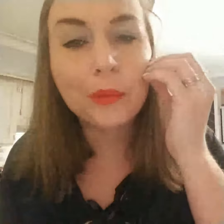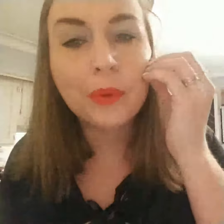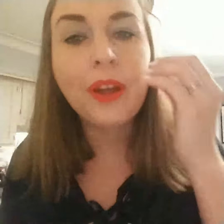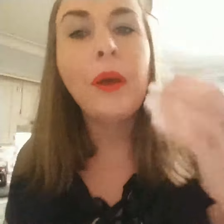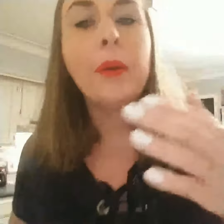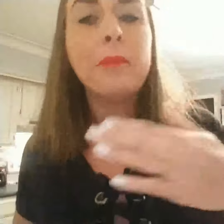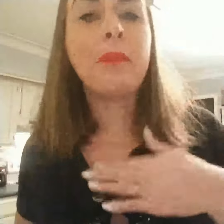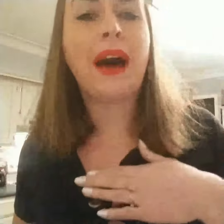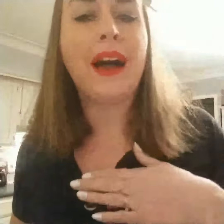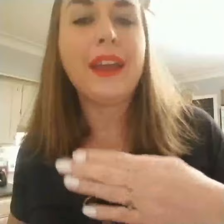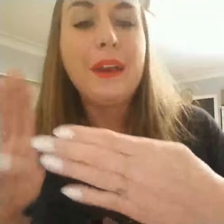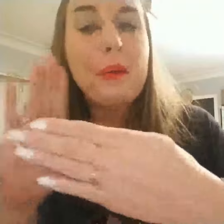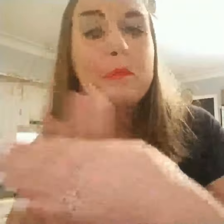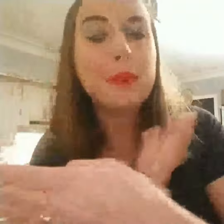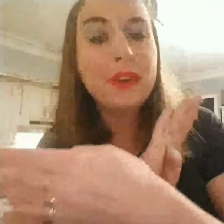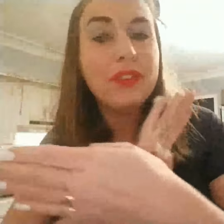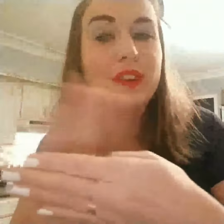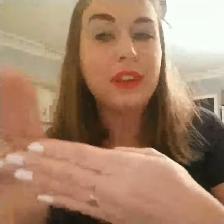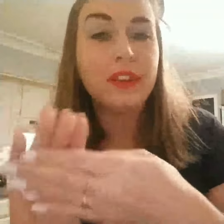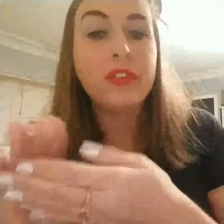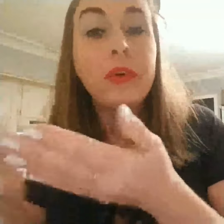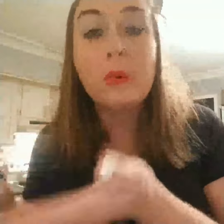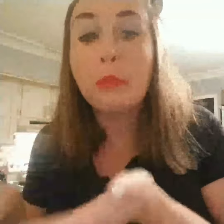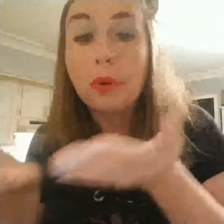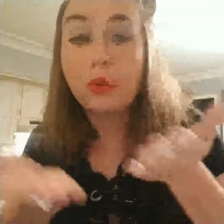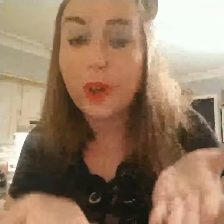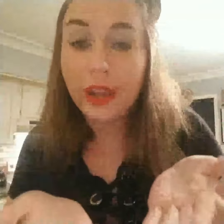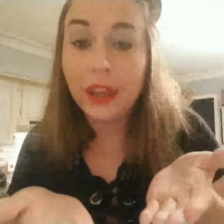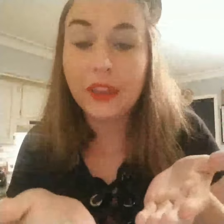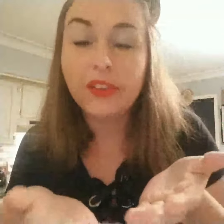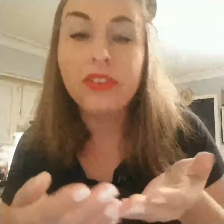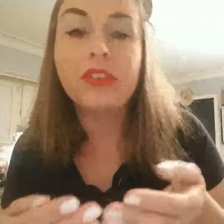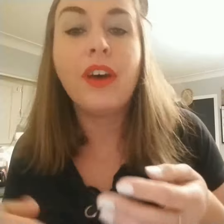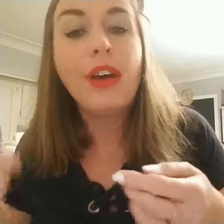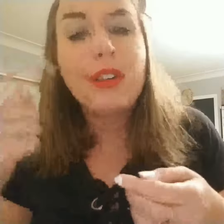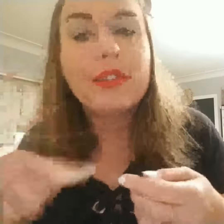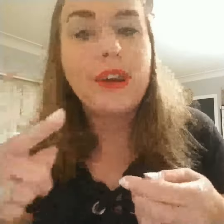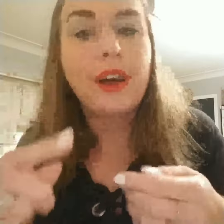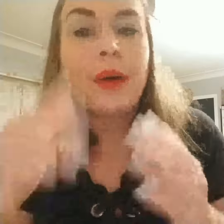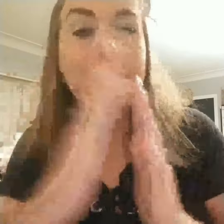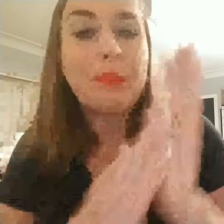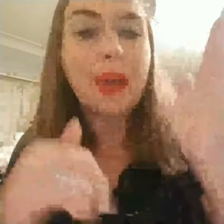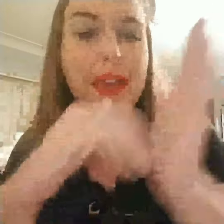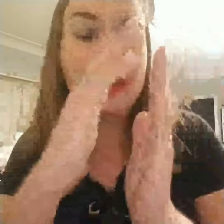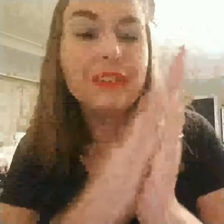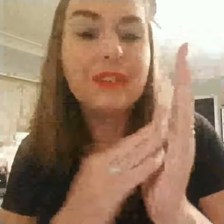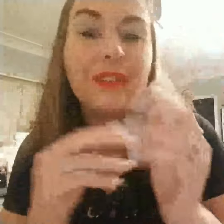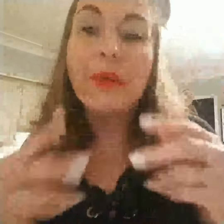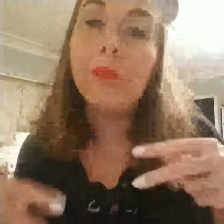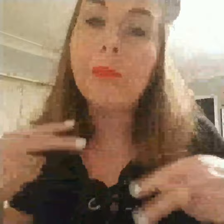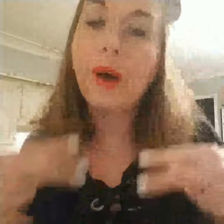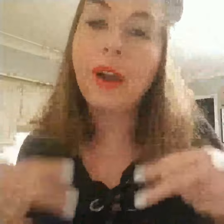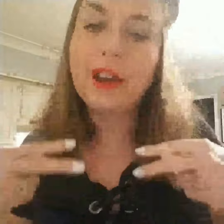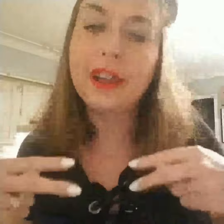my business brings the paint party